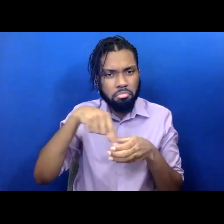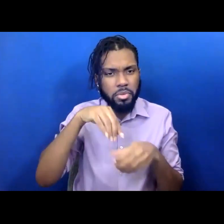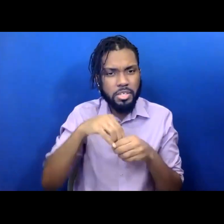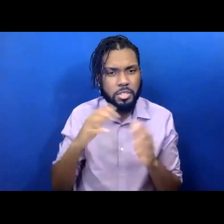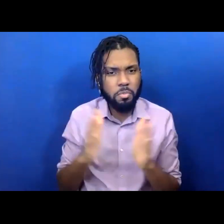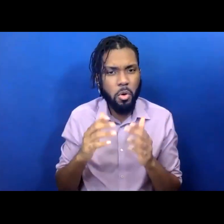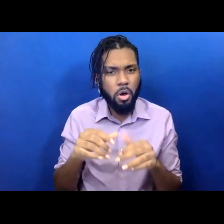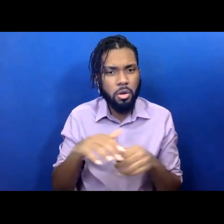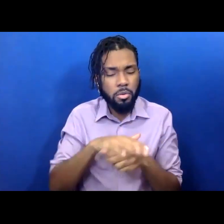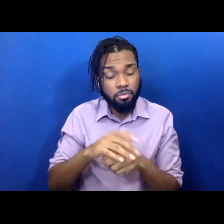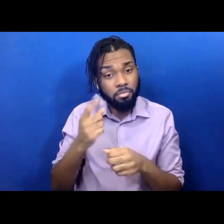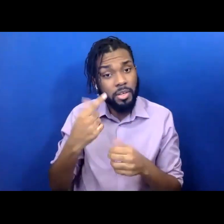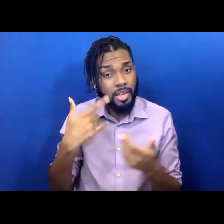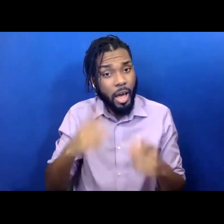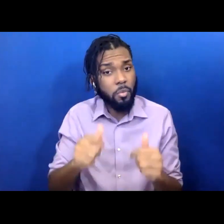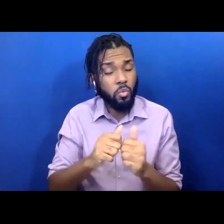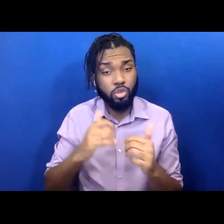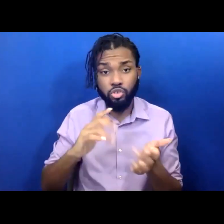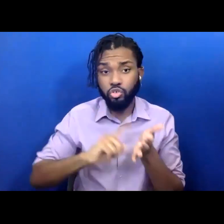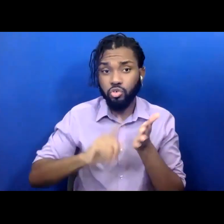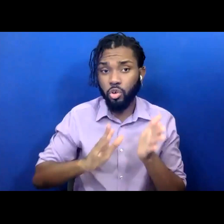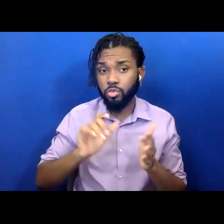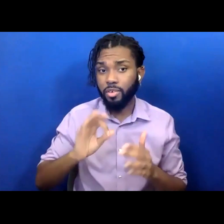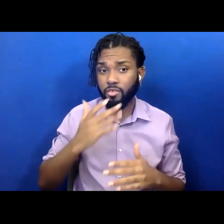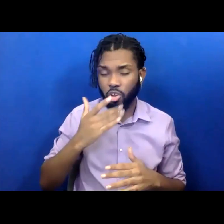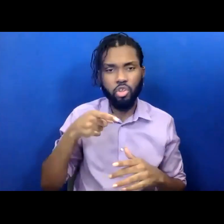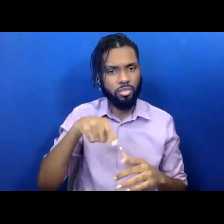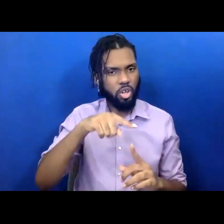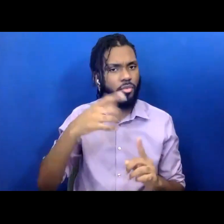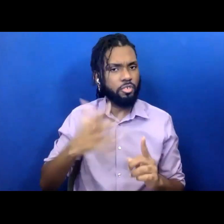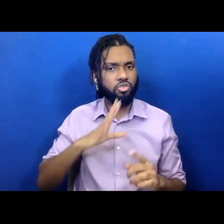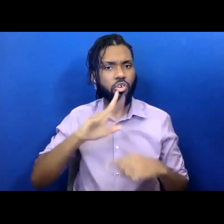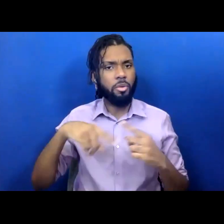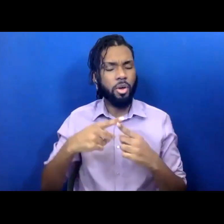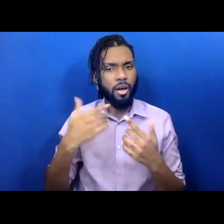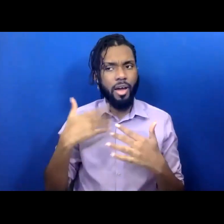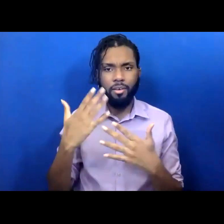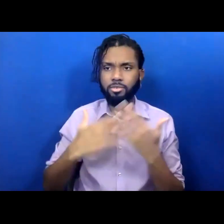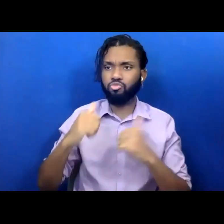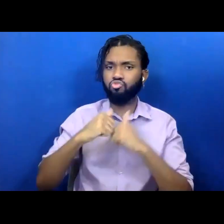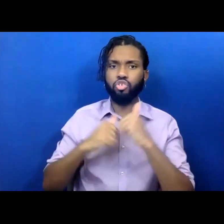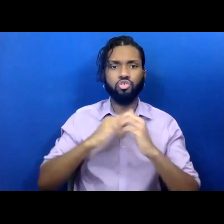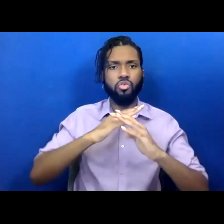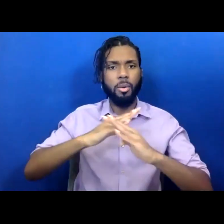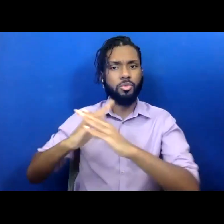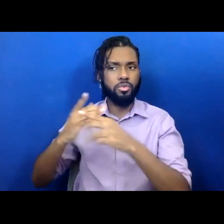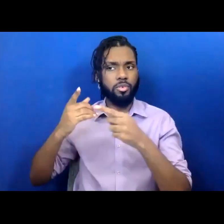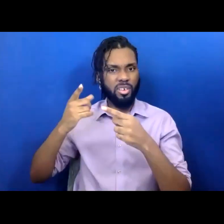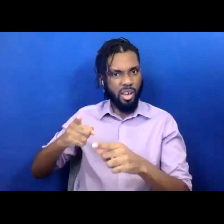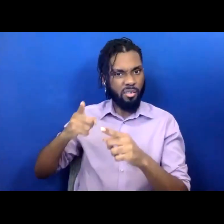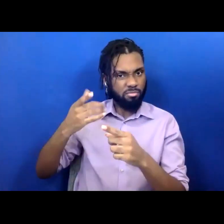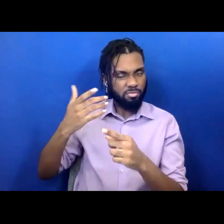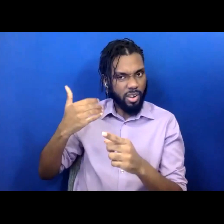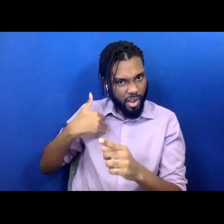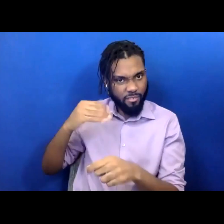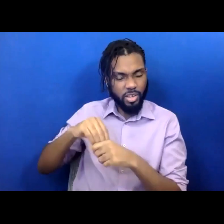happening among scholars of color. Scholars of color are talking about the ways in which there are structural obstacles in the institution and the ways in which,